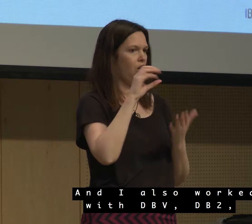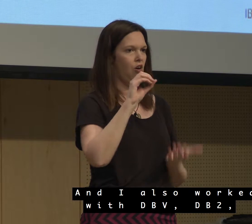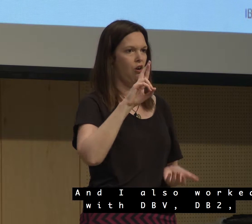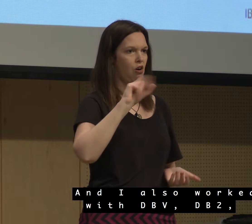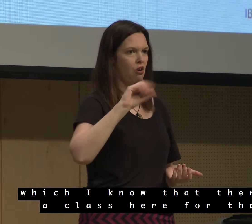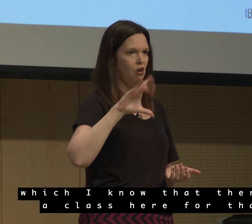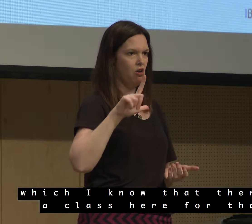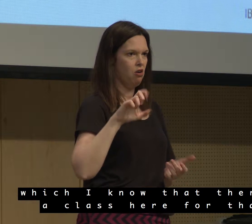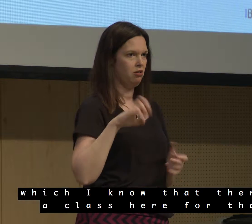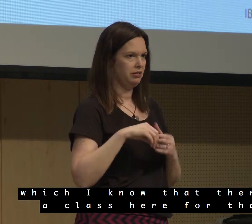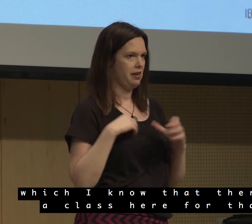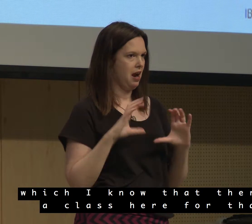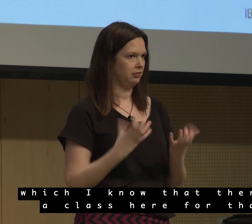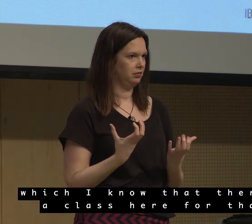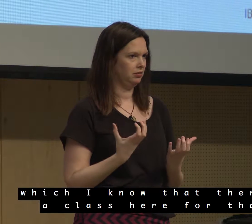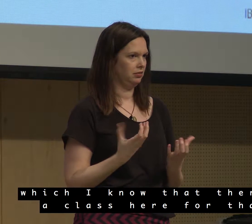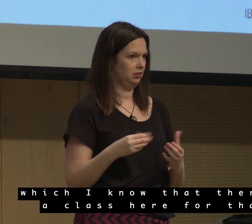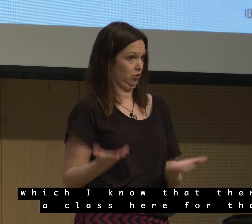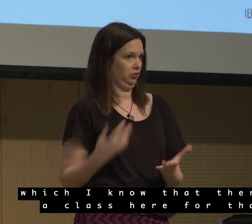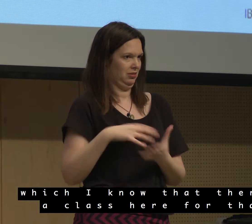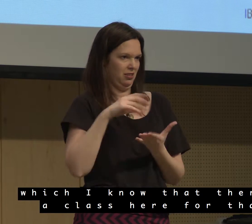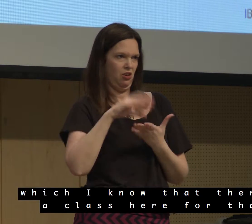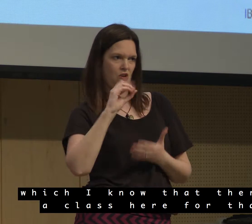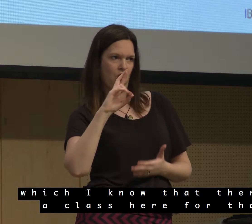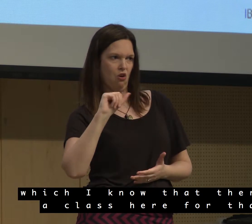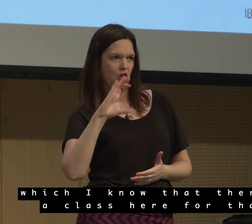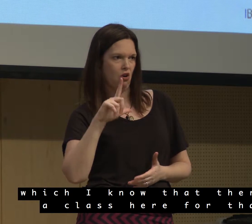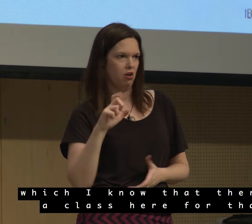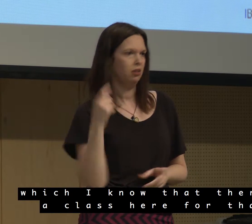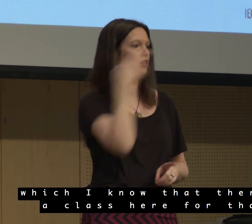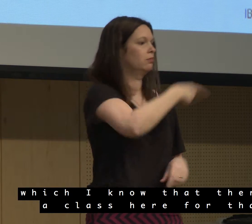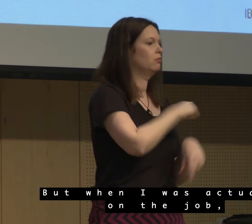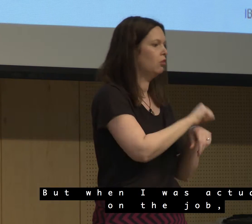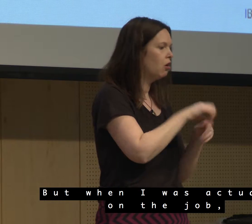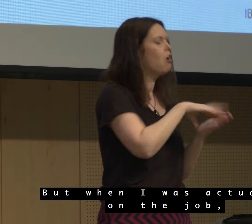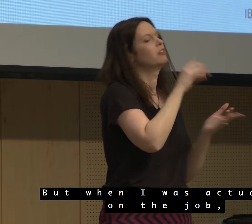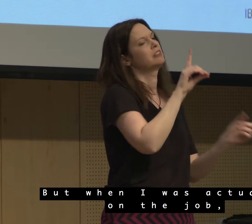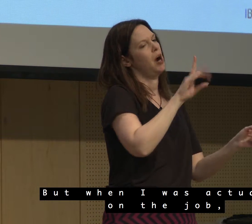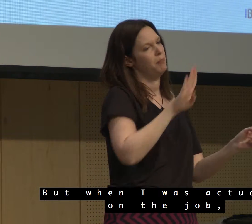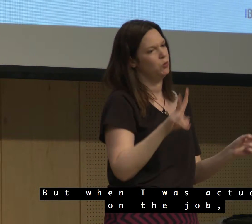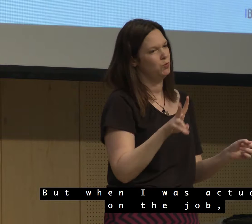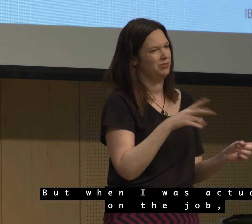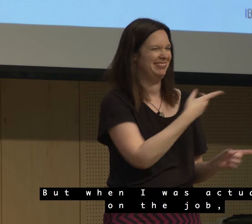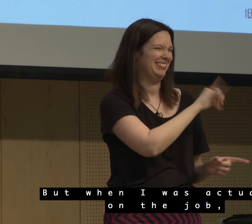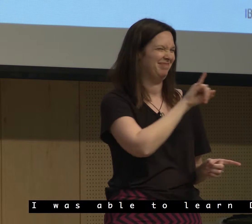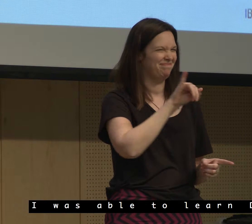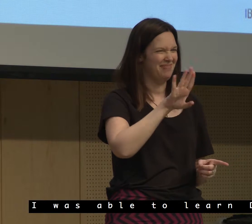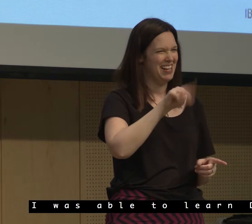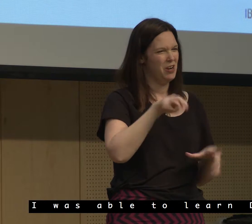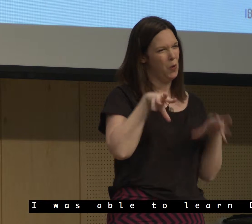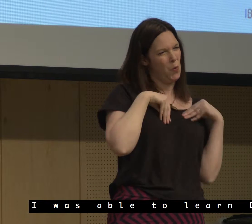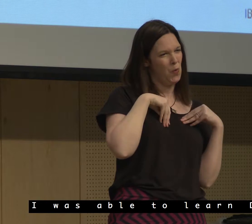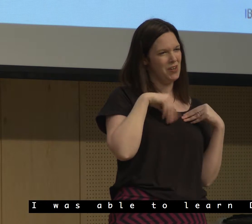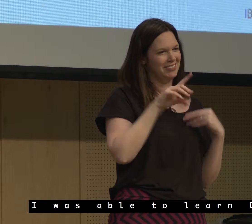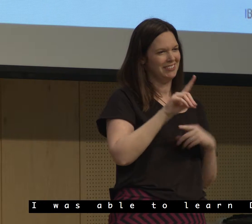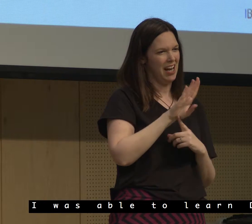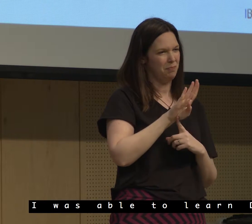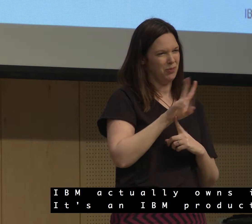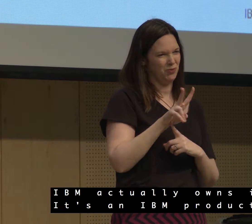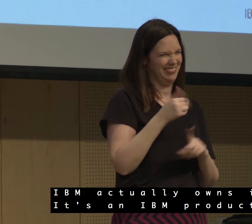DB2, which I know that there is a class here for that. But when I was actually on the job, I was able to learn DB2. IBM